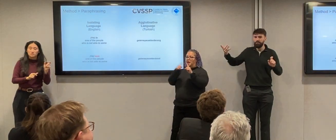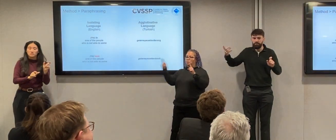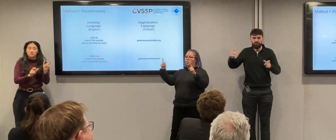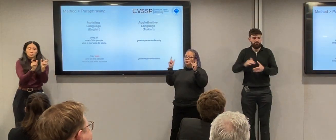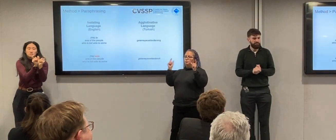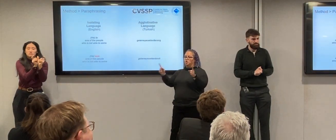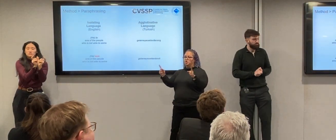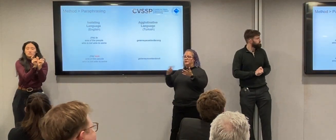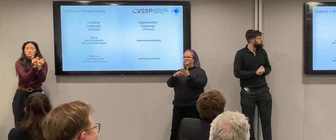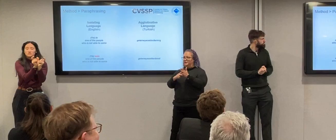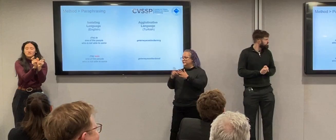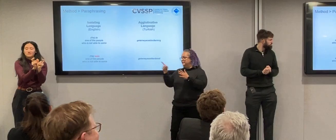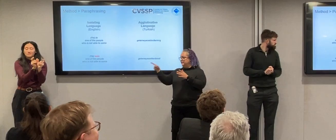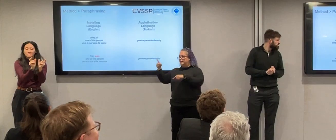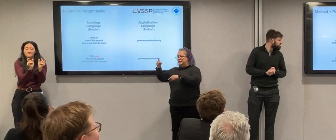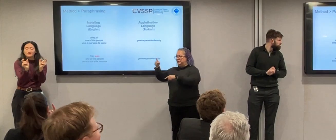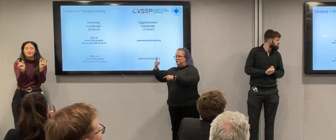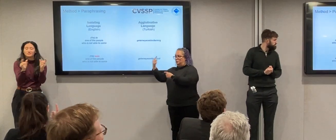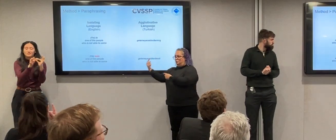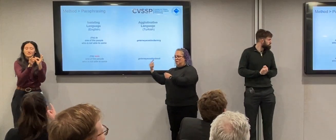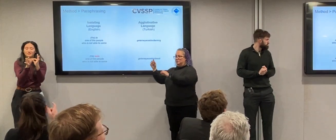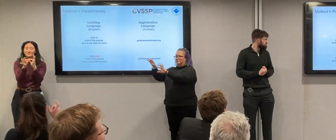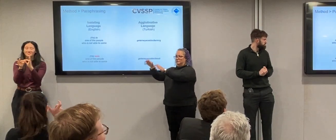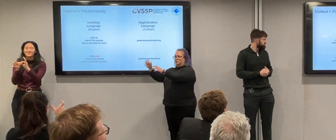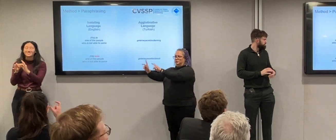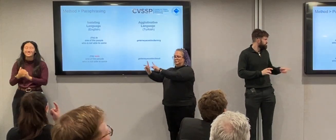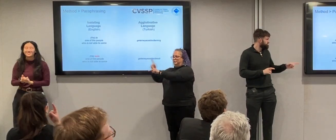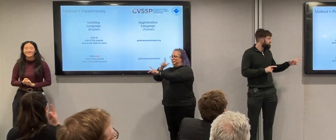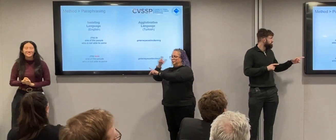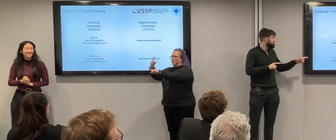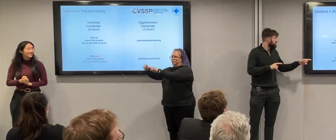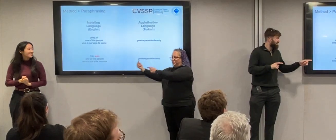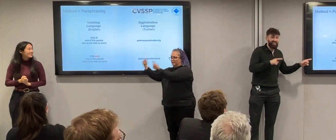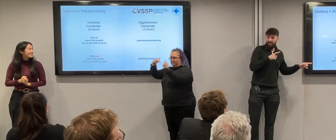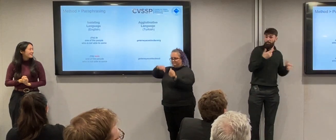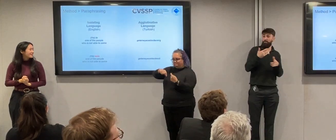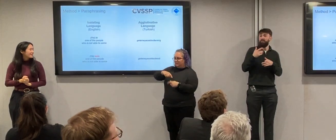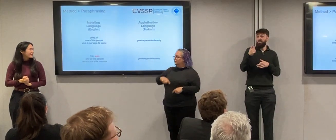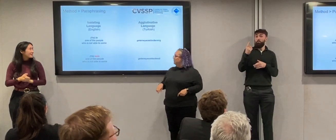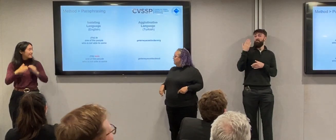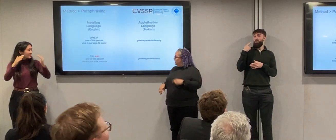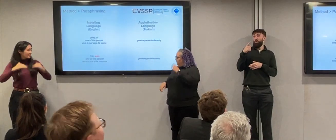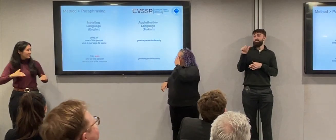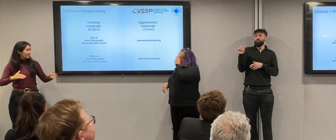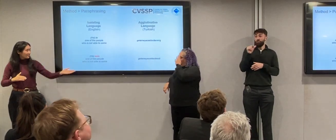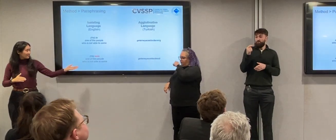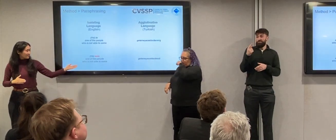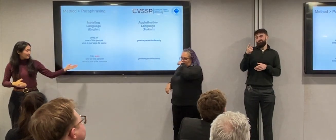And for he was one of the people who was not able to come,